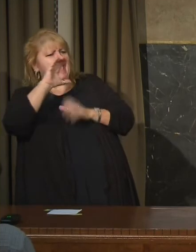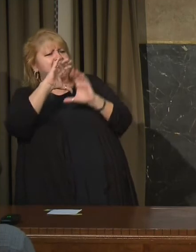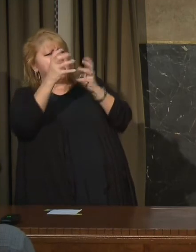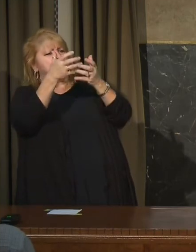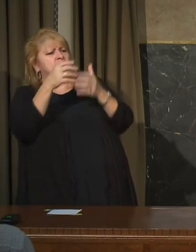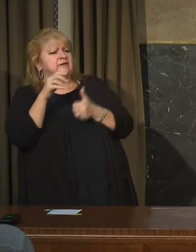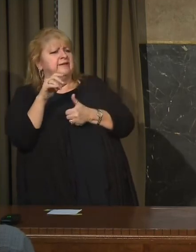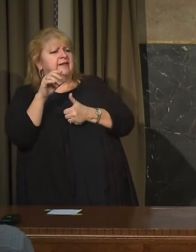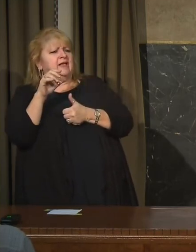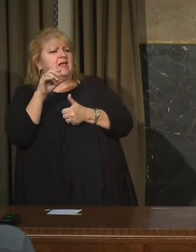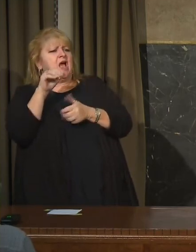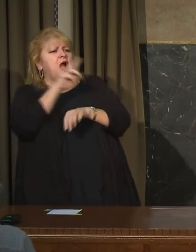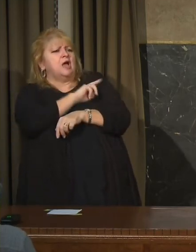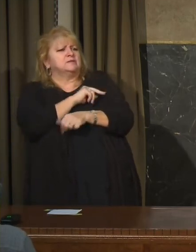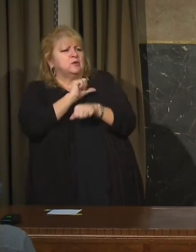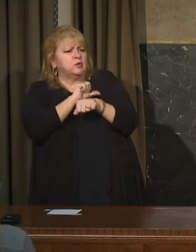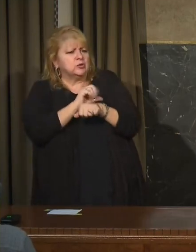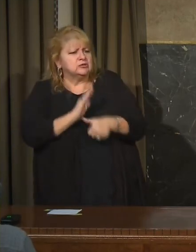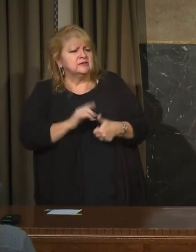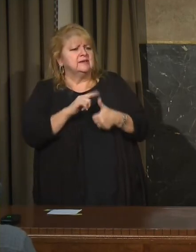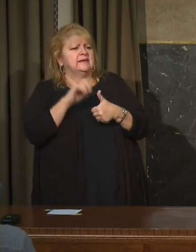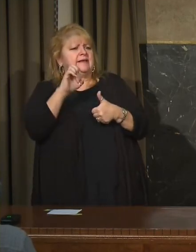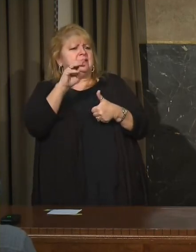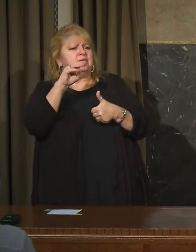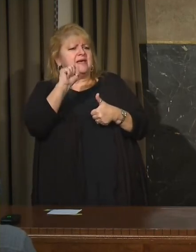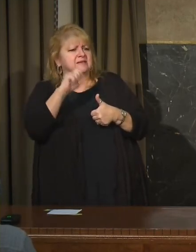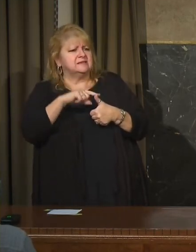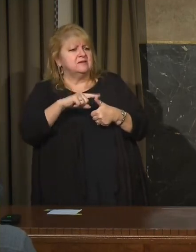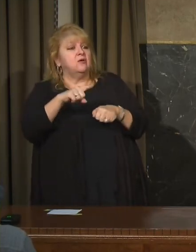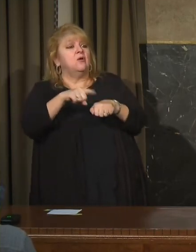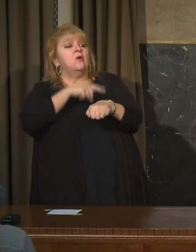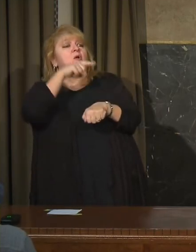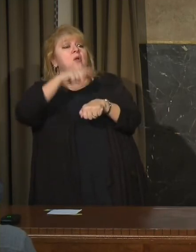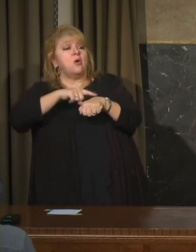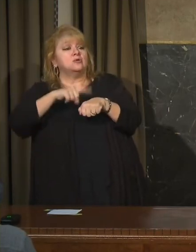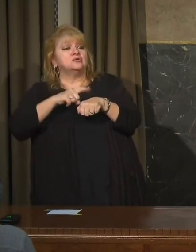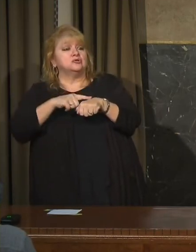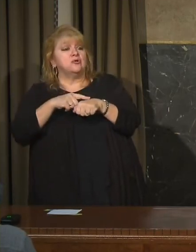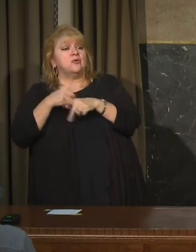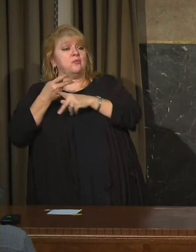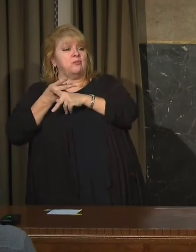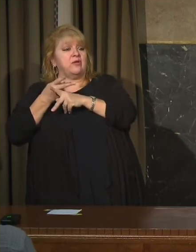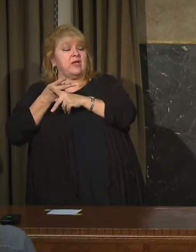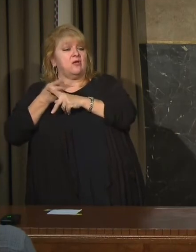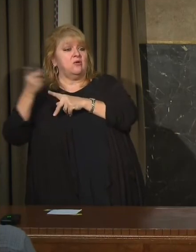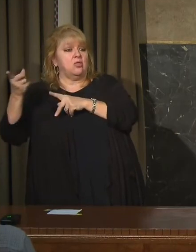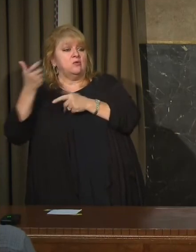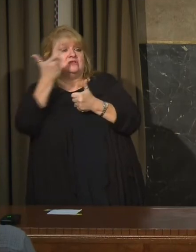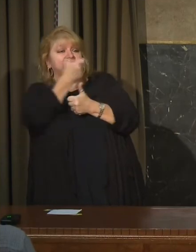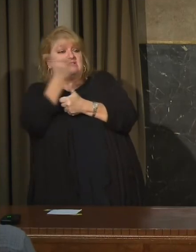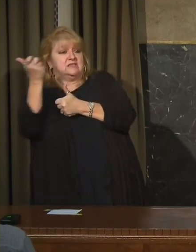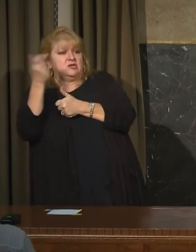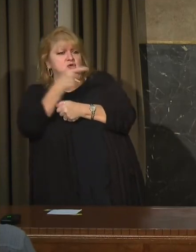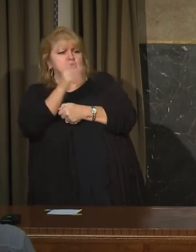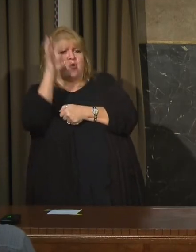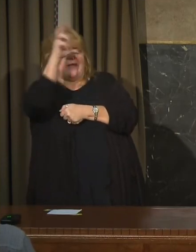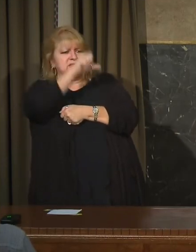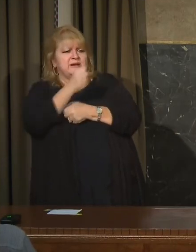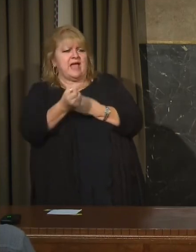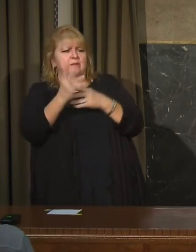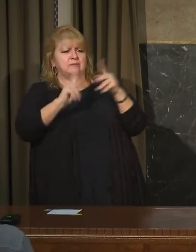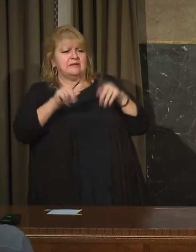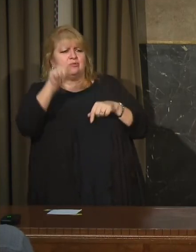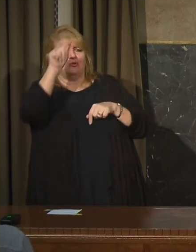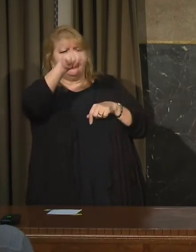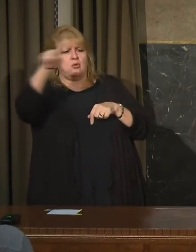the EMS folks, and the long-term care folks who have been vaccinated so far? I mean, y'all had estimates on the numbers of people